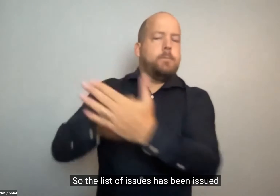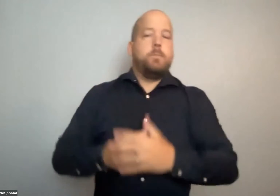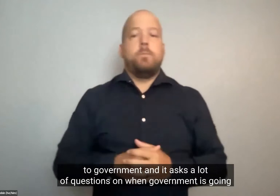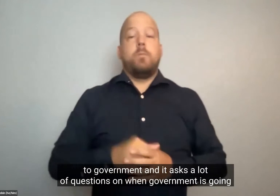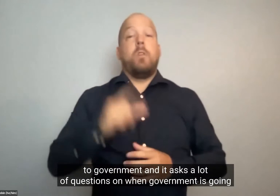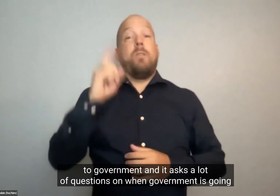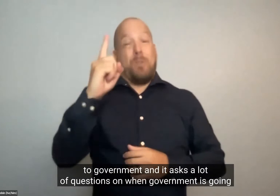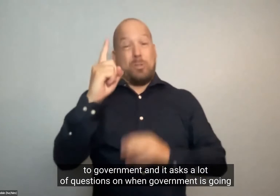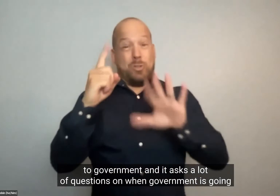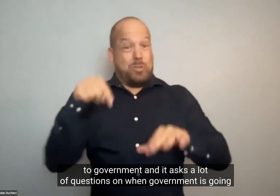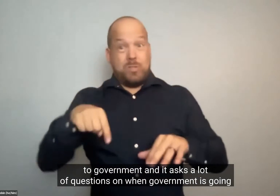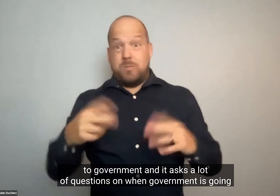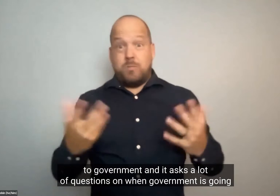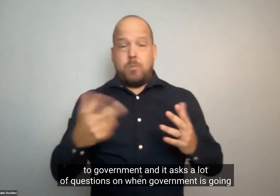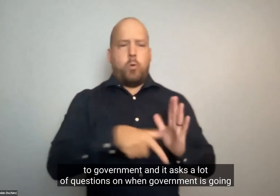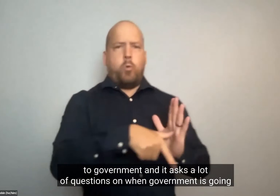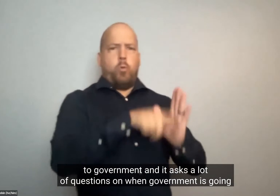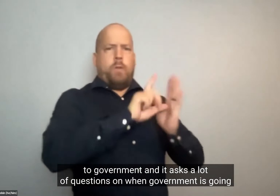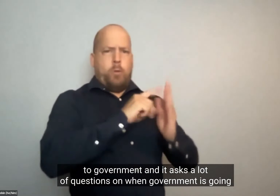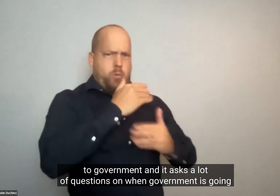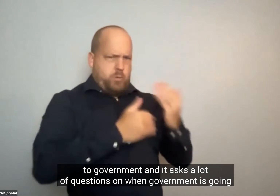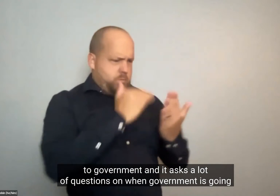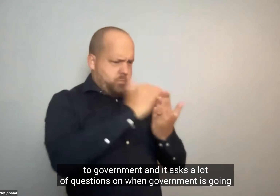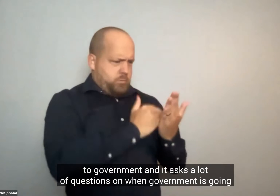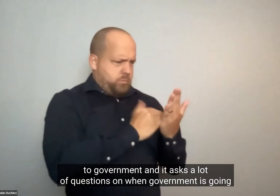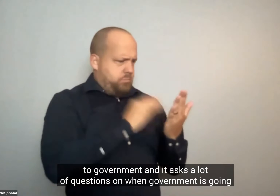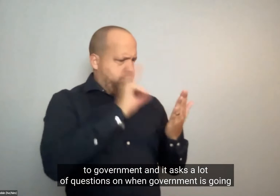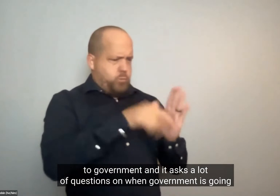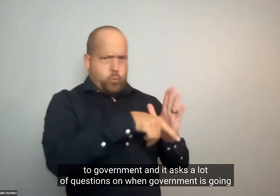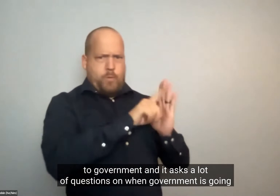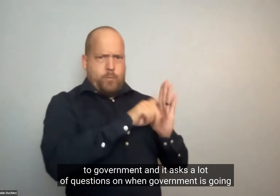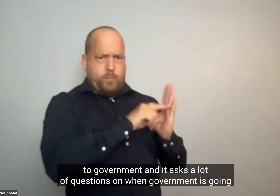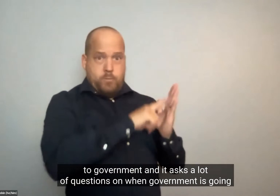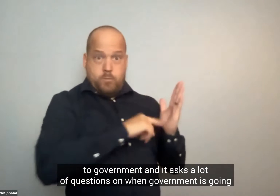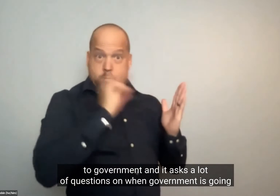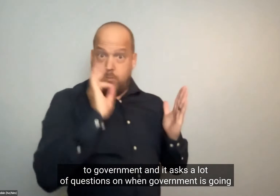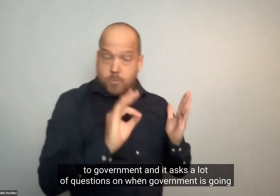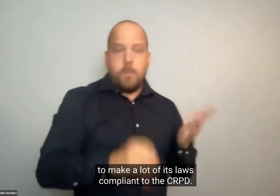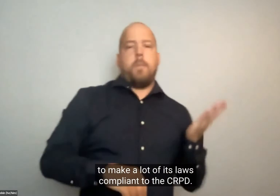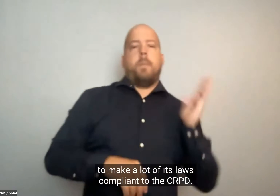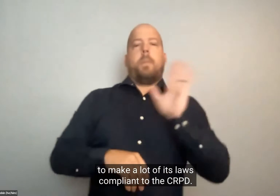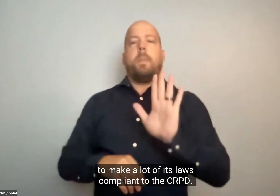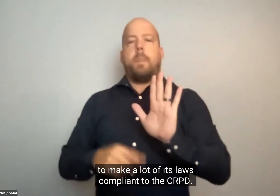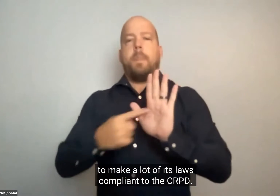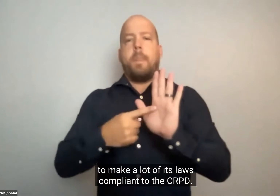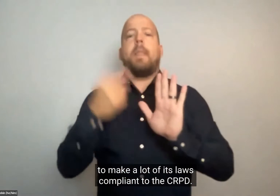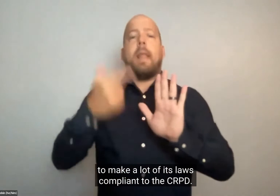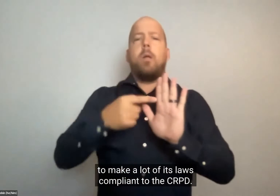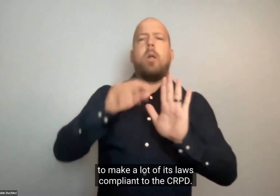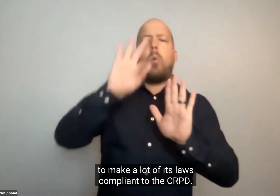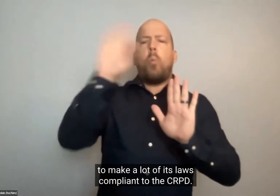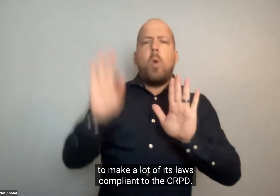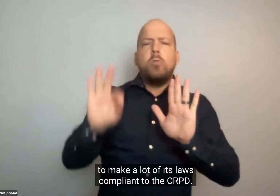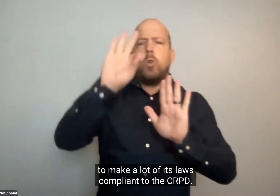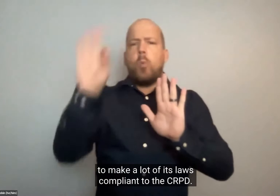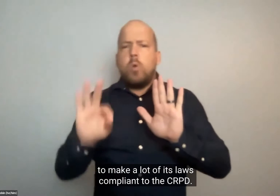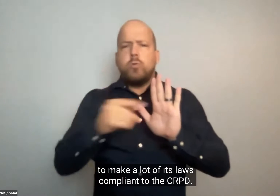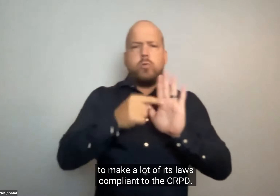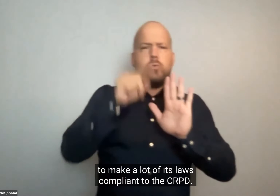been issued to government, and it asks a lot of questions on when government is going to make a lot of its laws